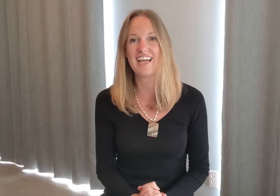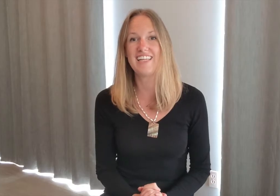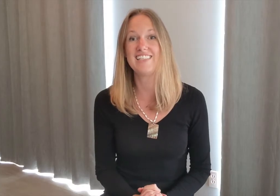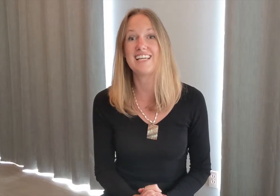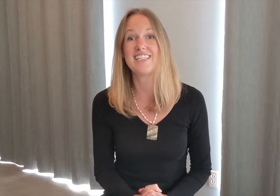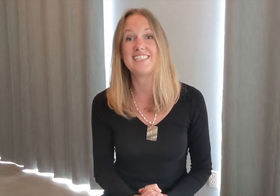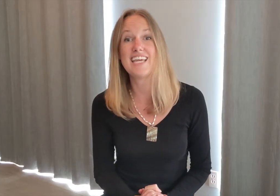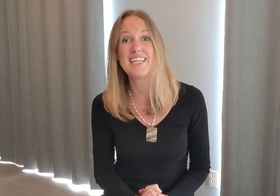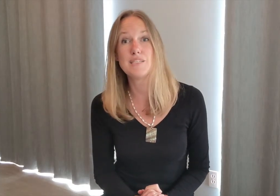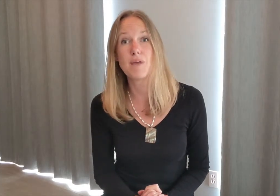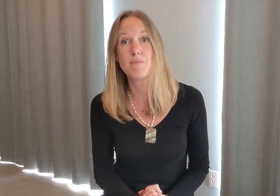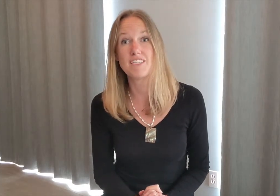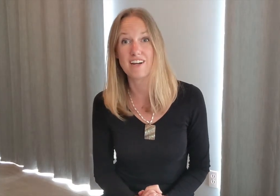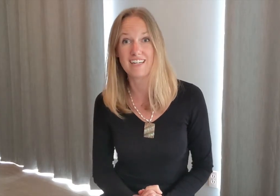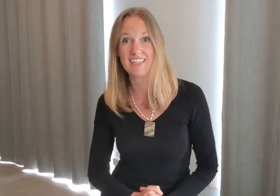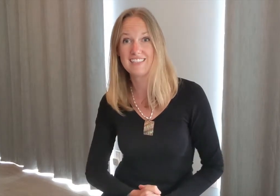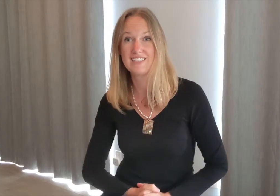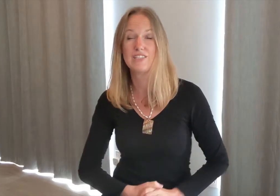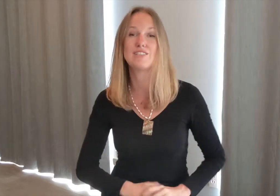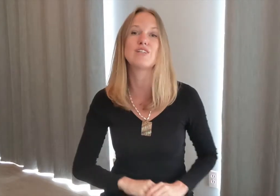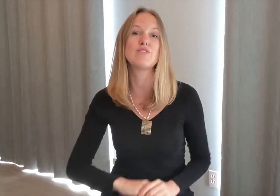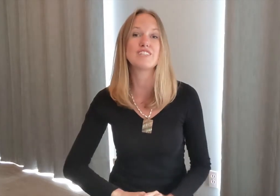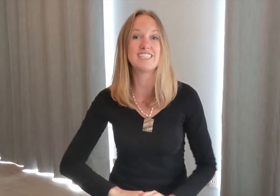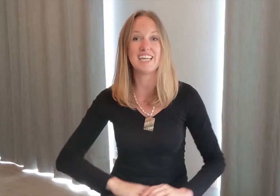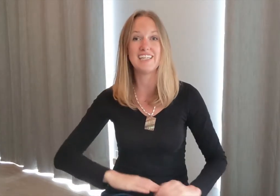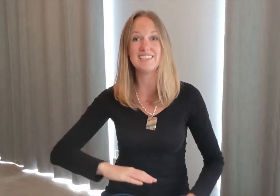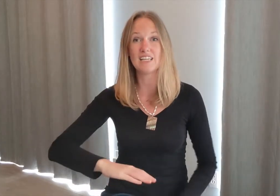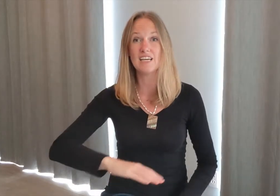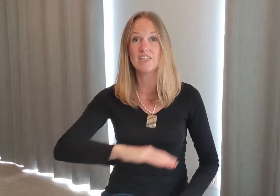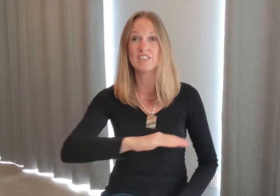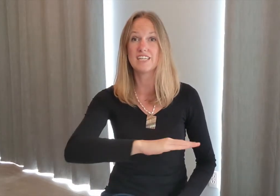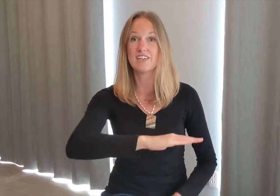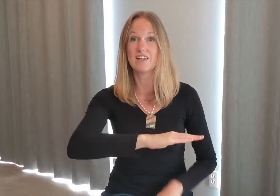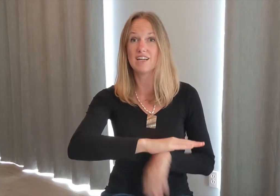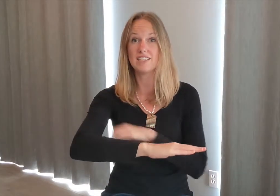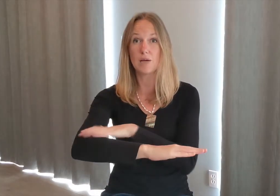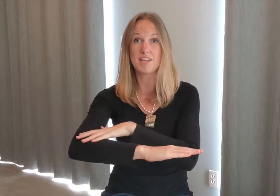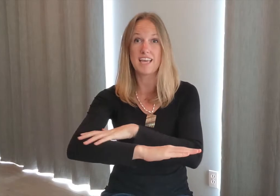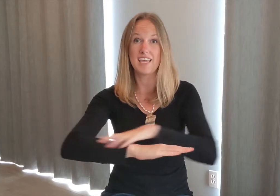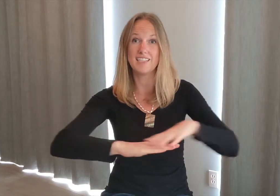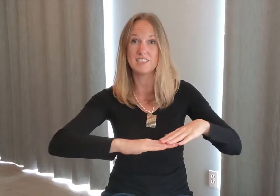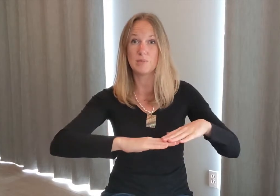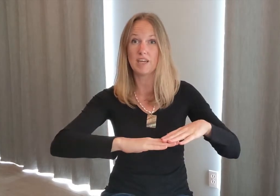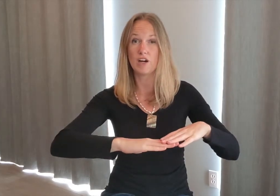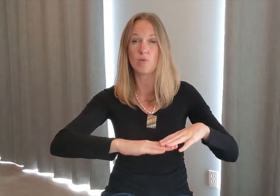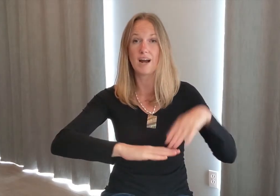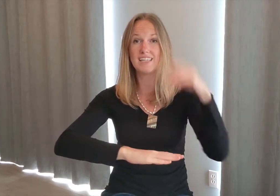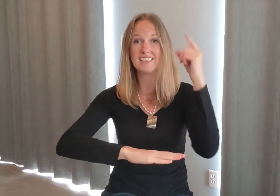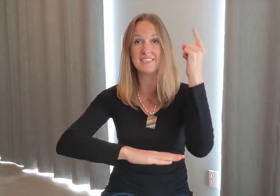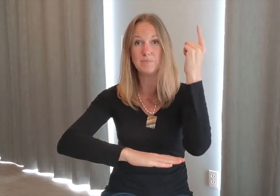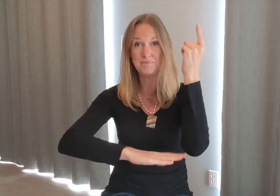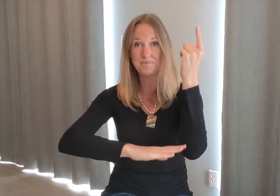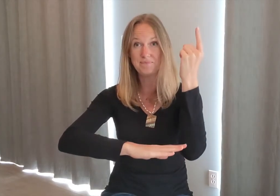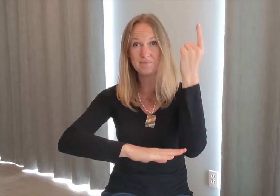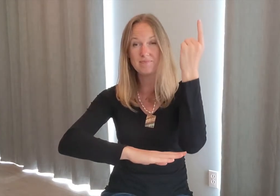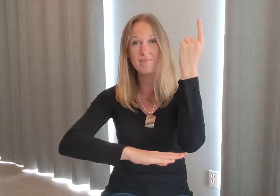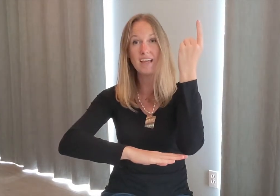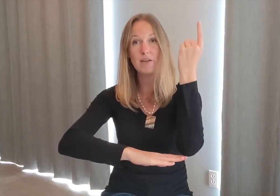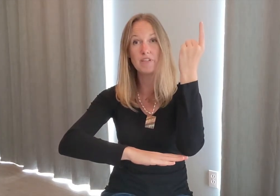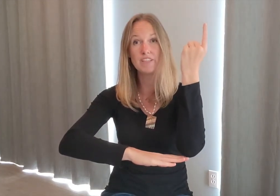is, days may be darkest. So for days, you take your non-dominant hand and you make a horizon, and then with your